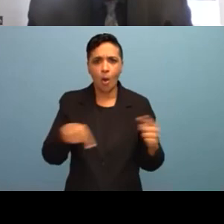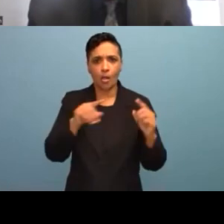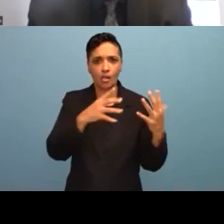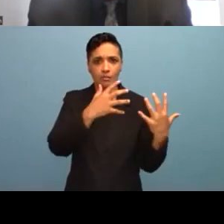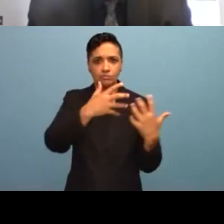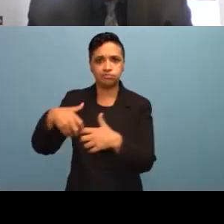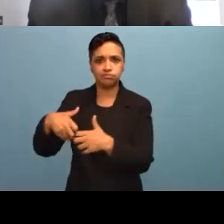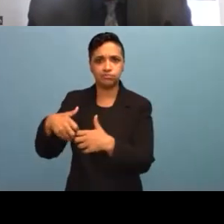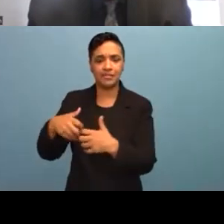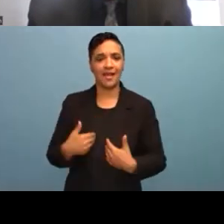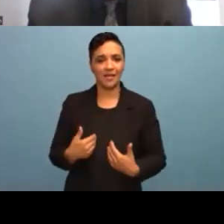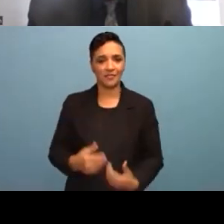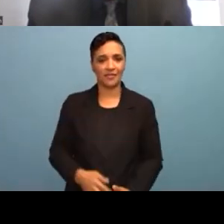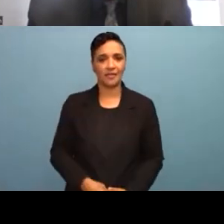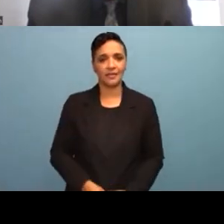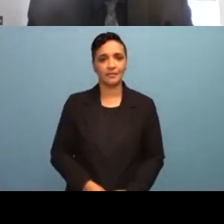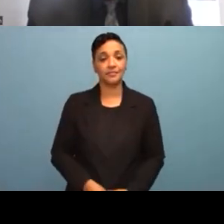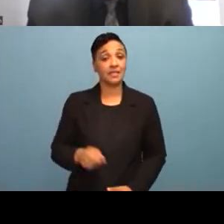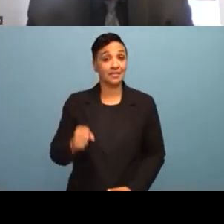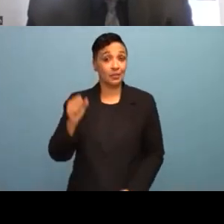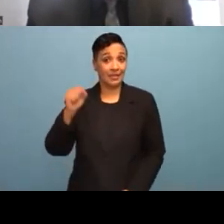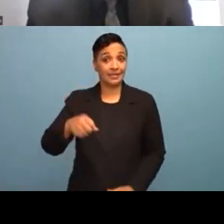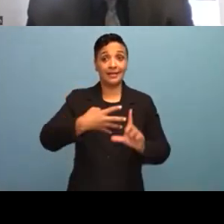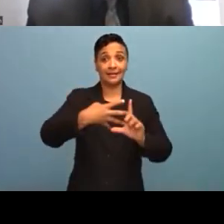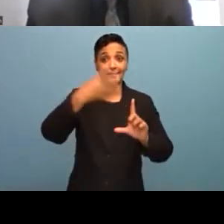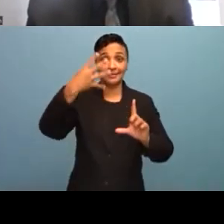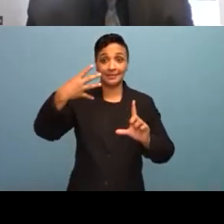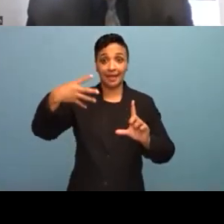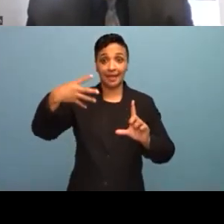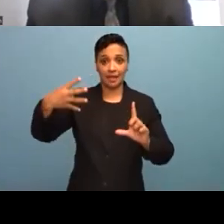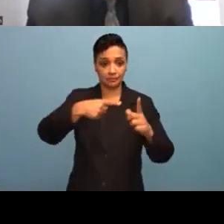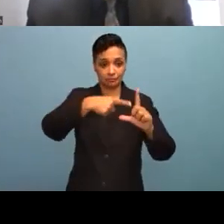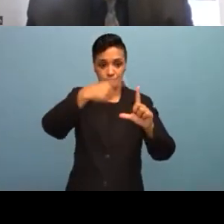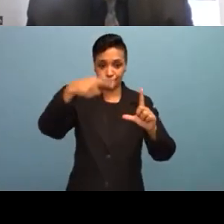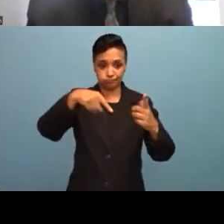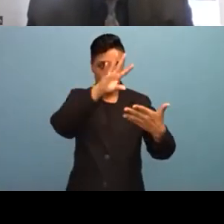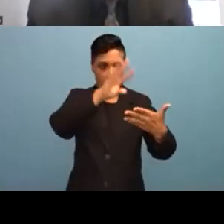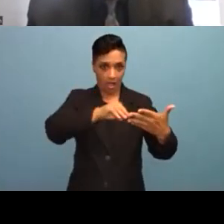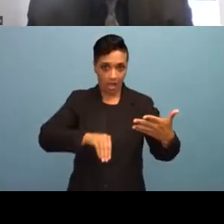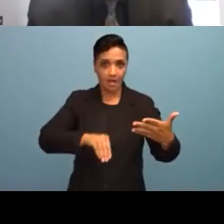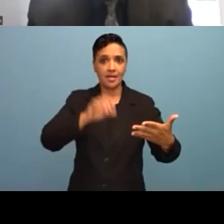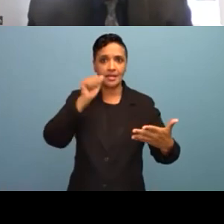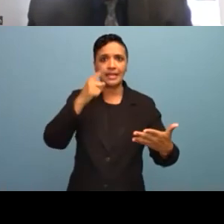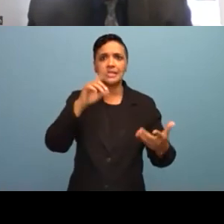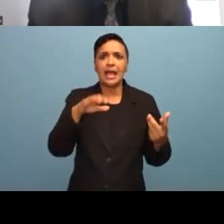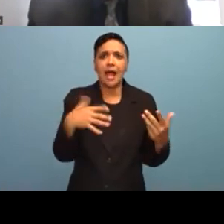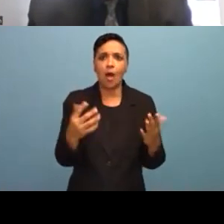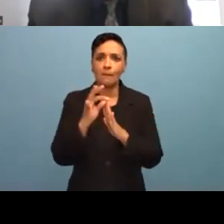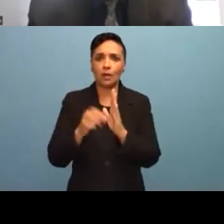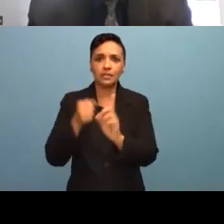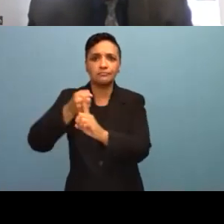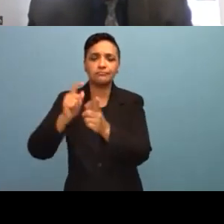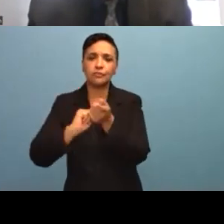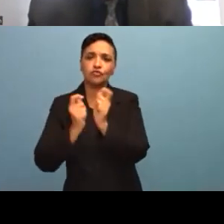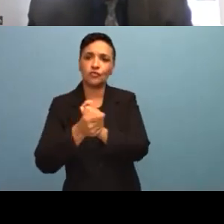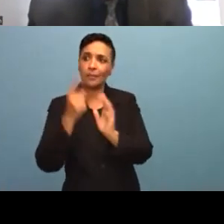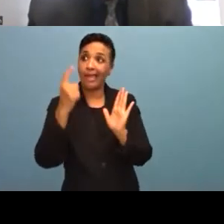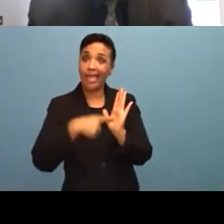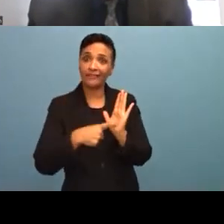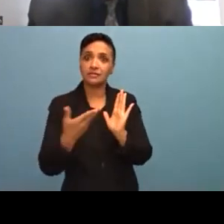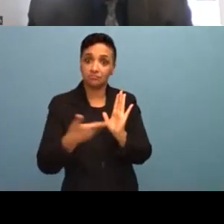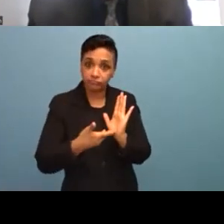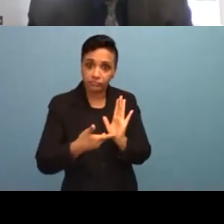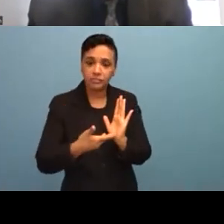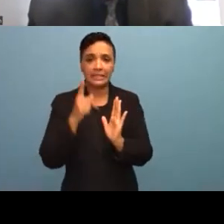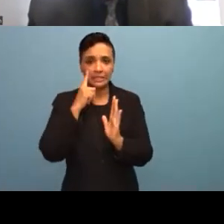And what's really great is that data then can be used to identify policy reform, right? Modernizing the school health intervention and